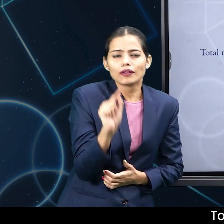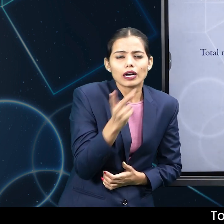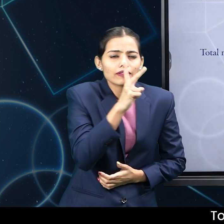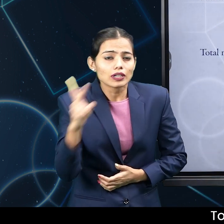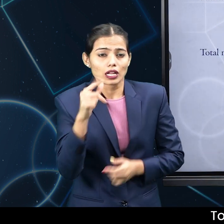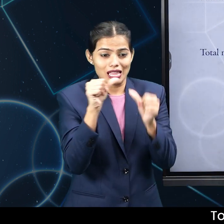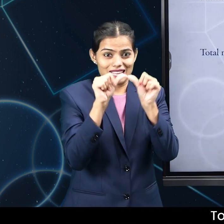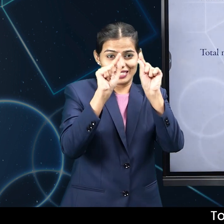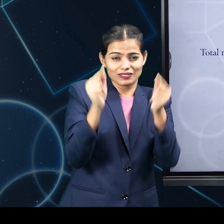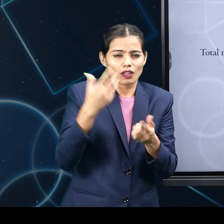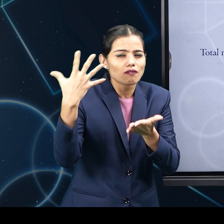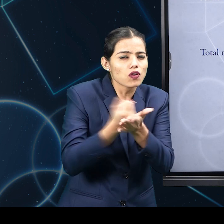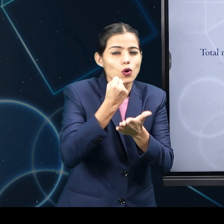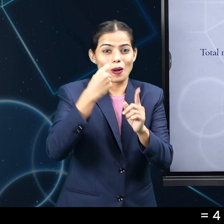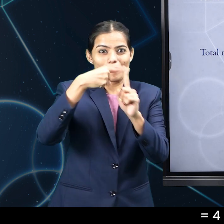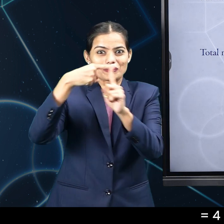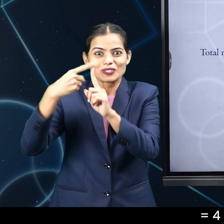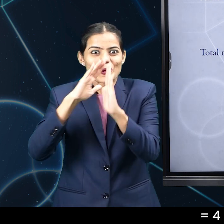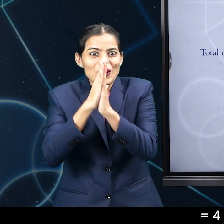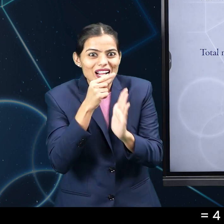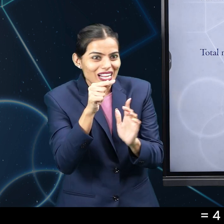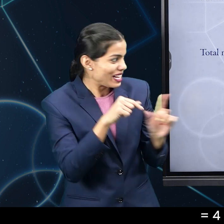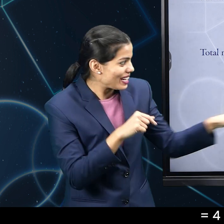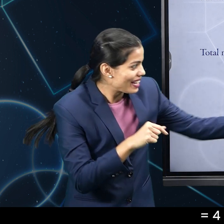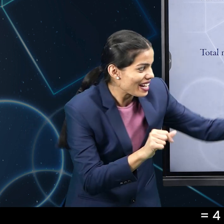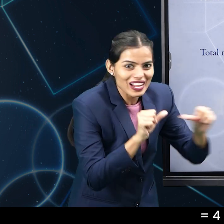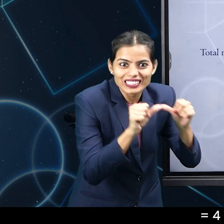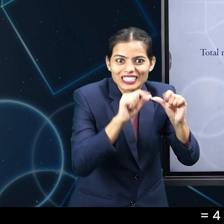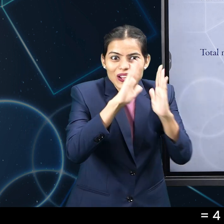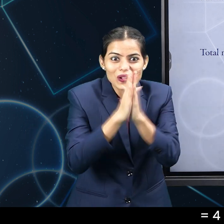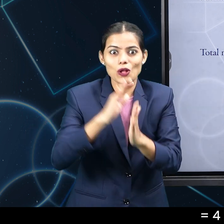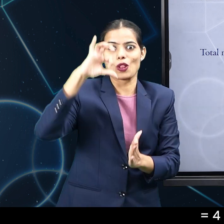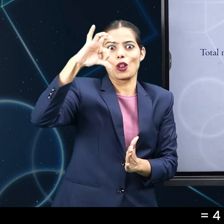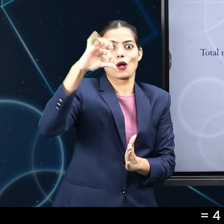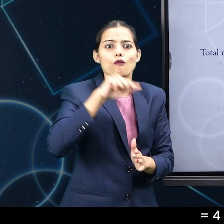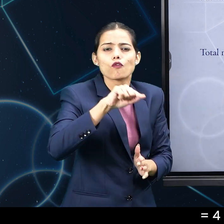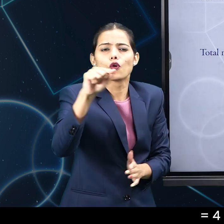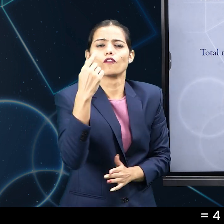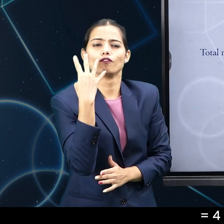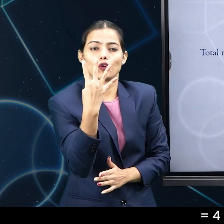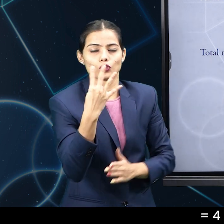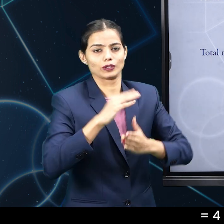Total number of favorable outcomes is equal to 4, 6,3,